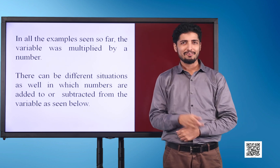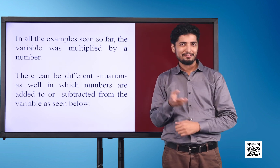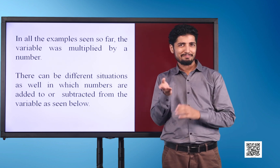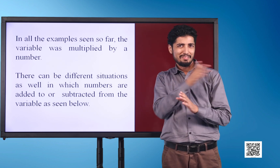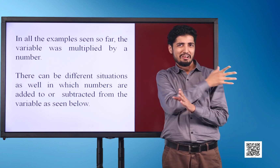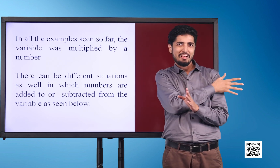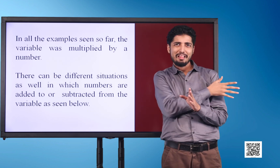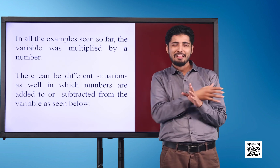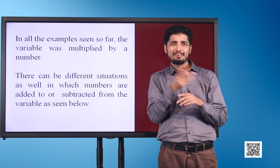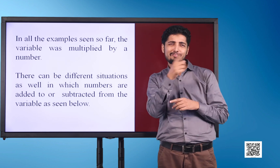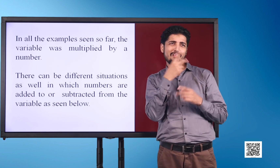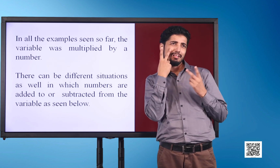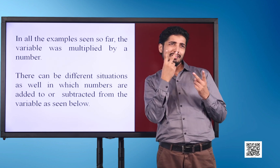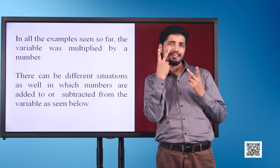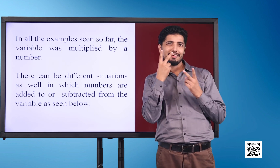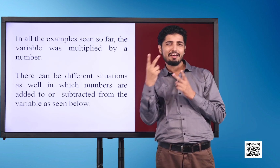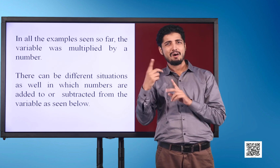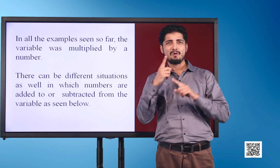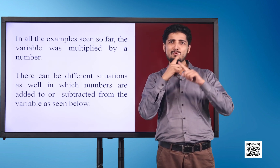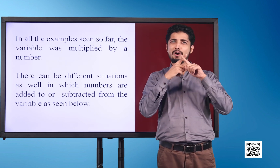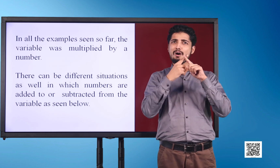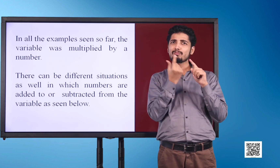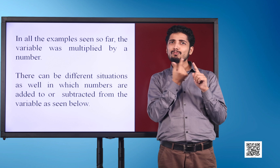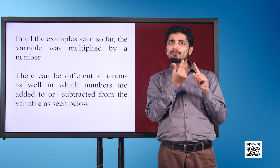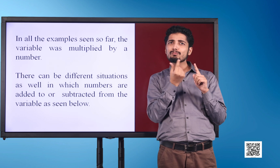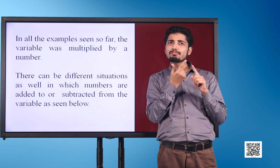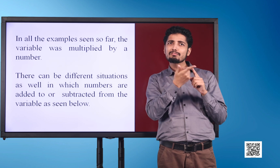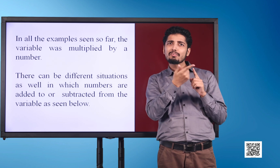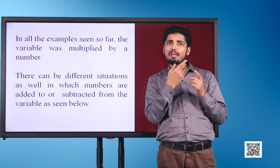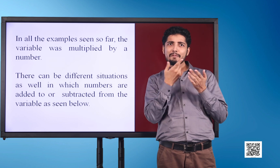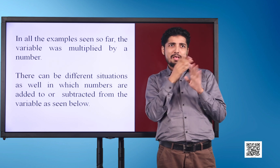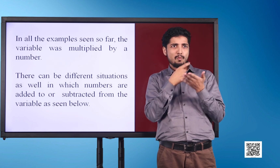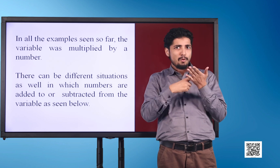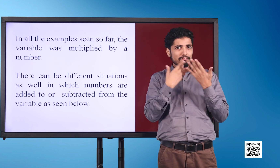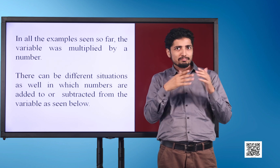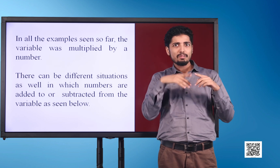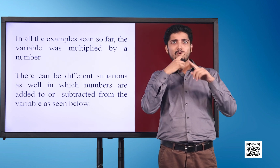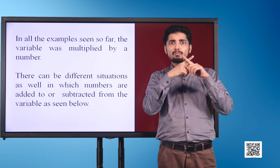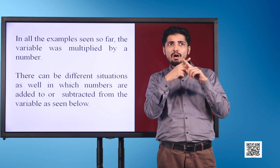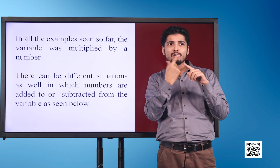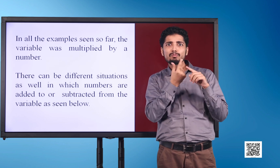In all the examples seen so far, the variable was multiplied by a number.